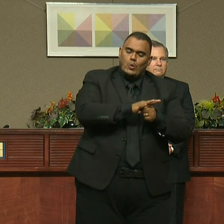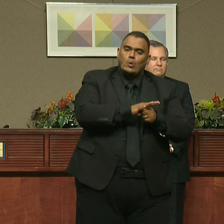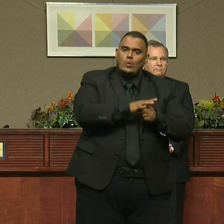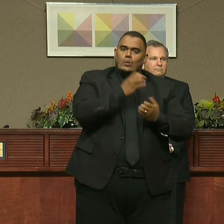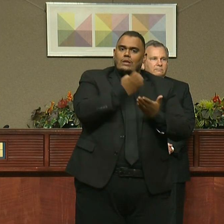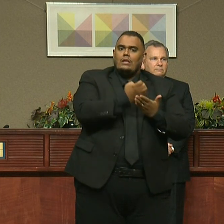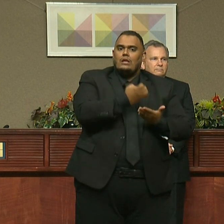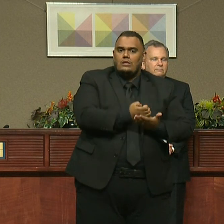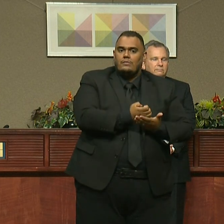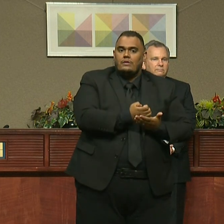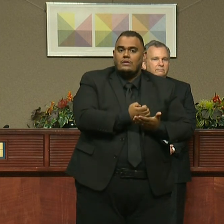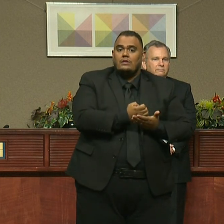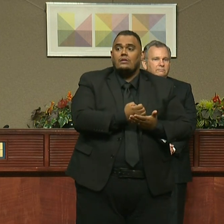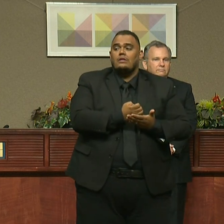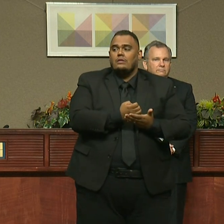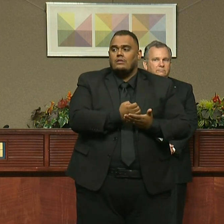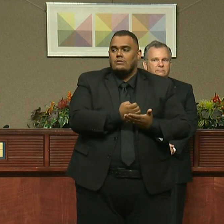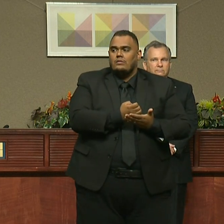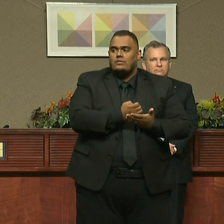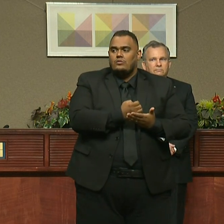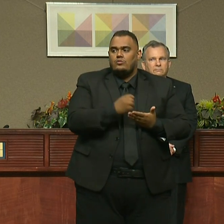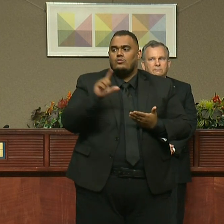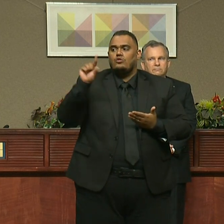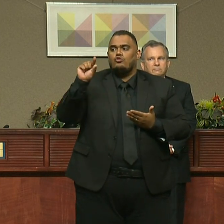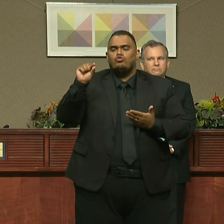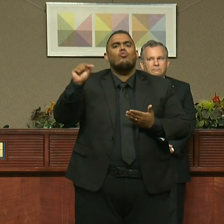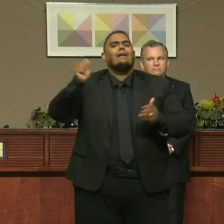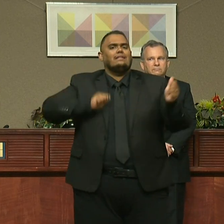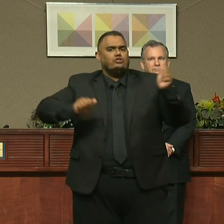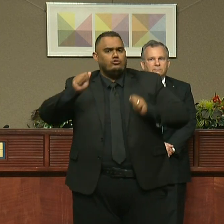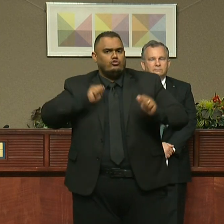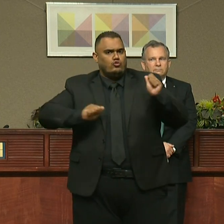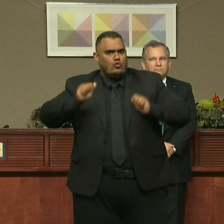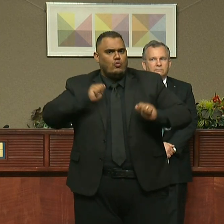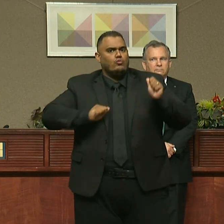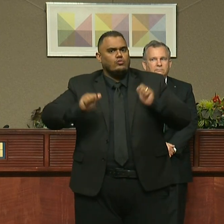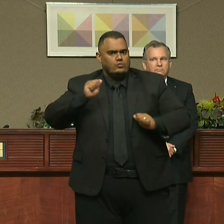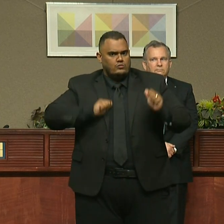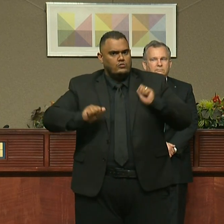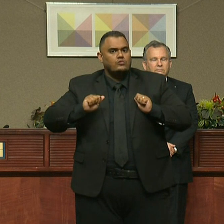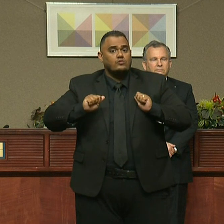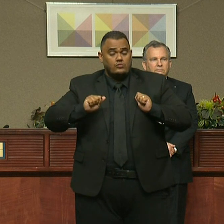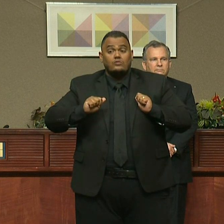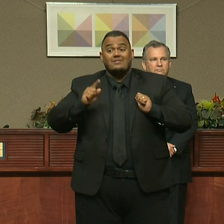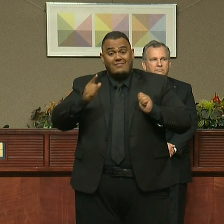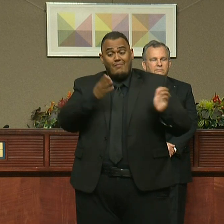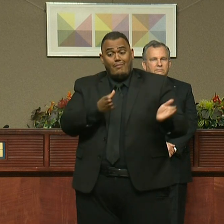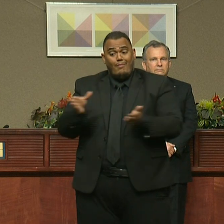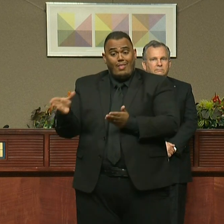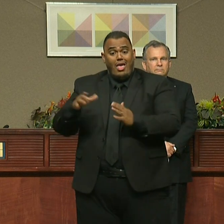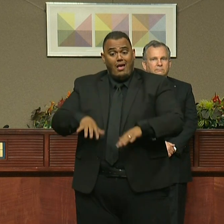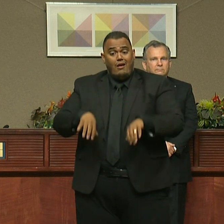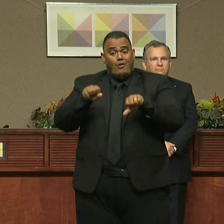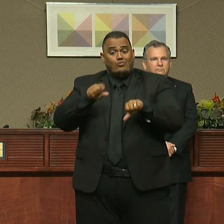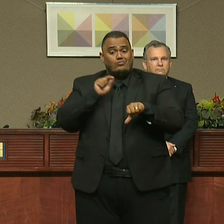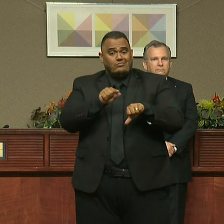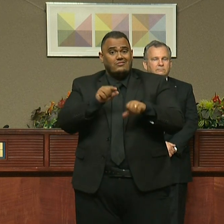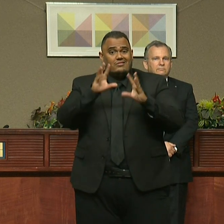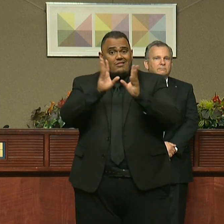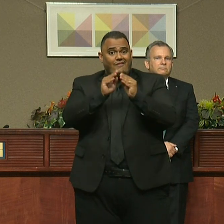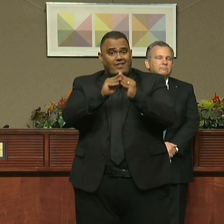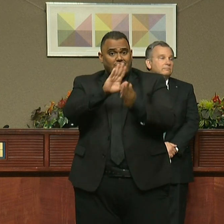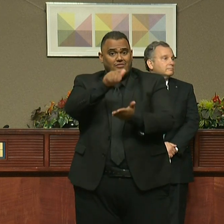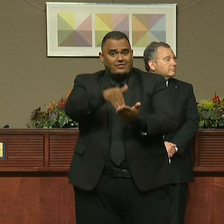have rescheduled, that were scheduled for shows at the Convention Center. 20 shows have